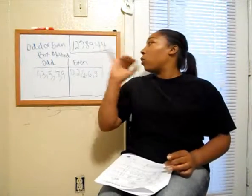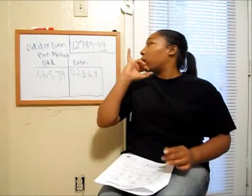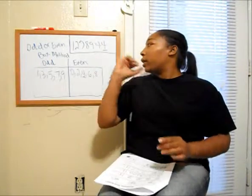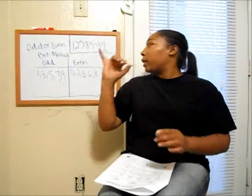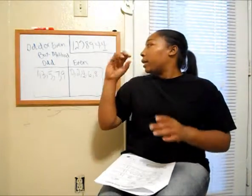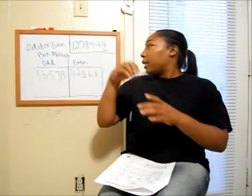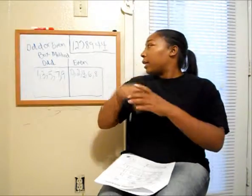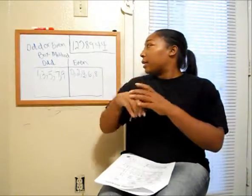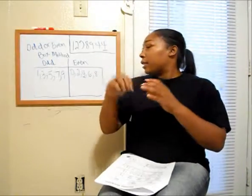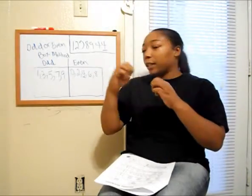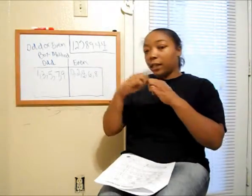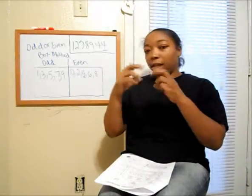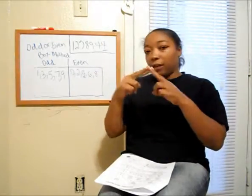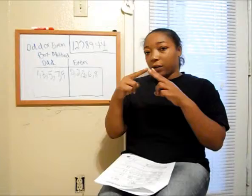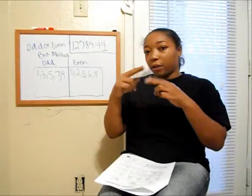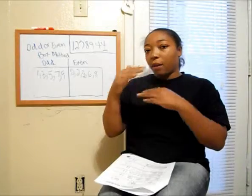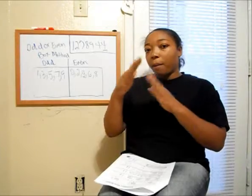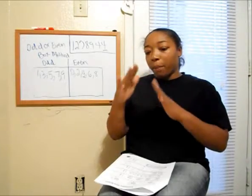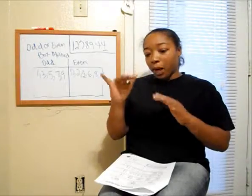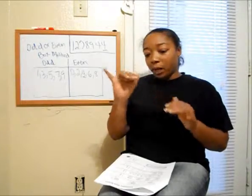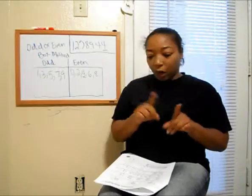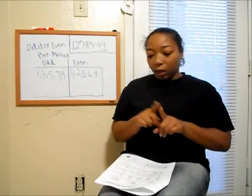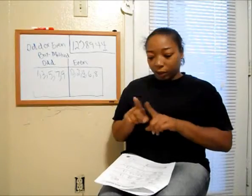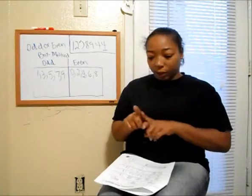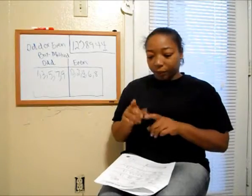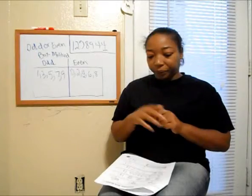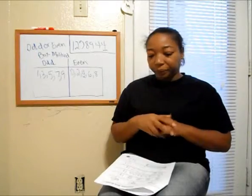4 is in the even box also.